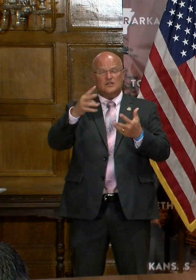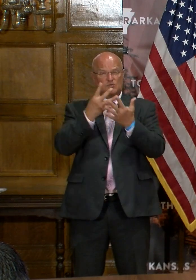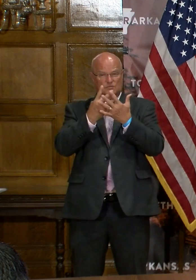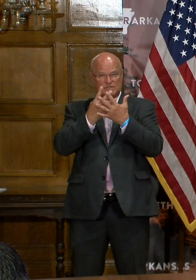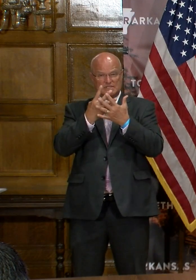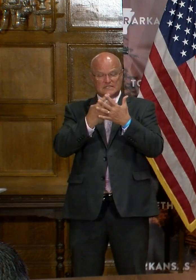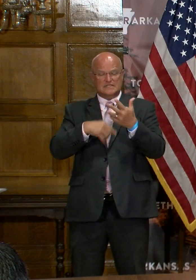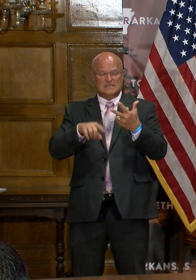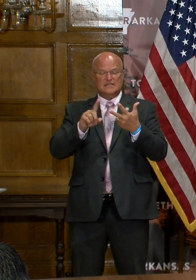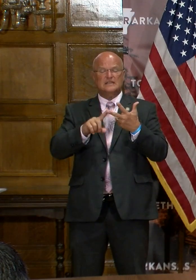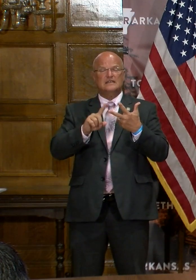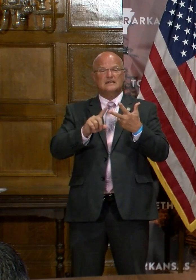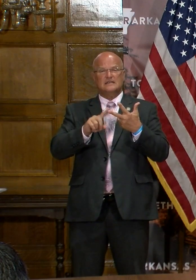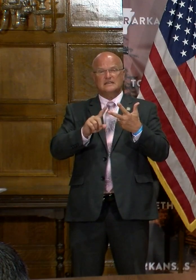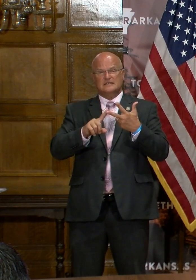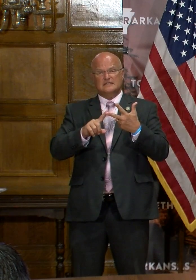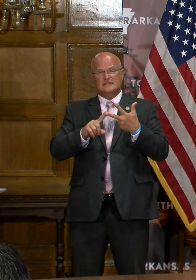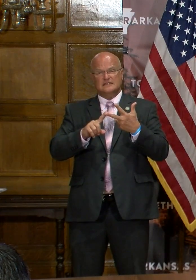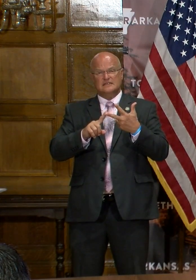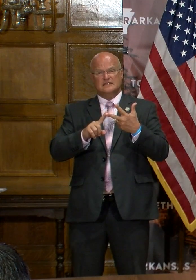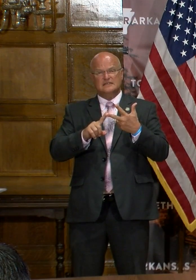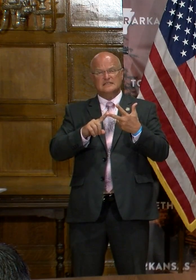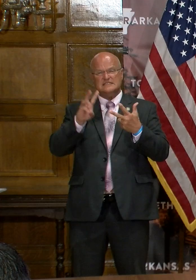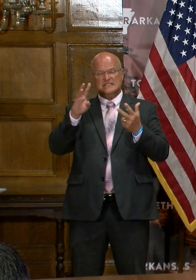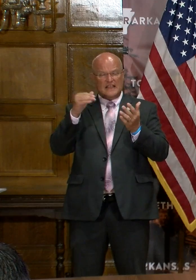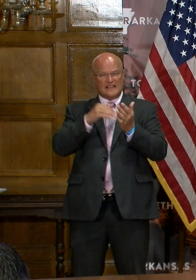cases, and